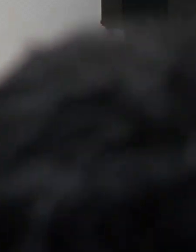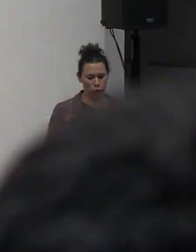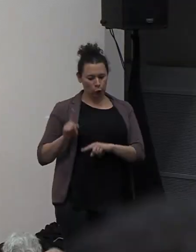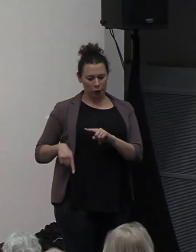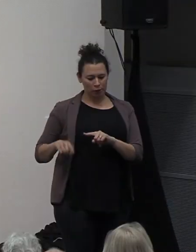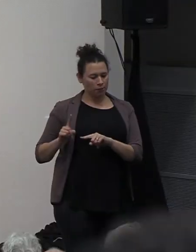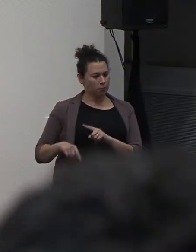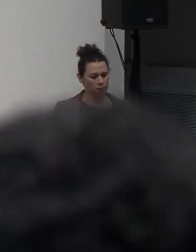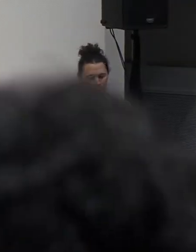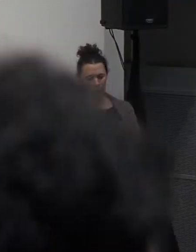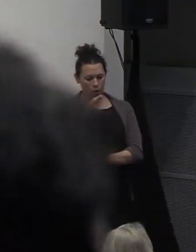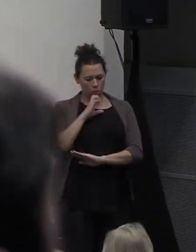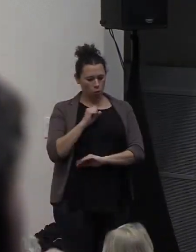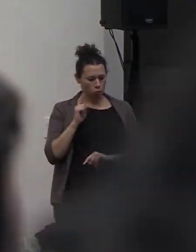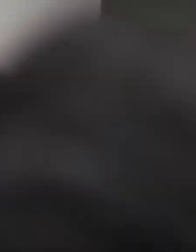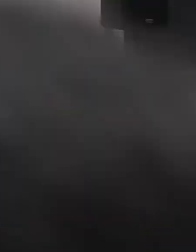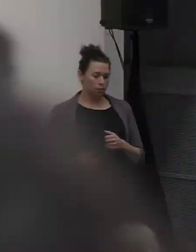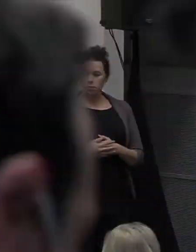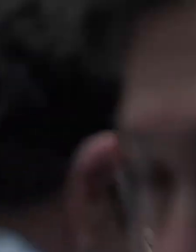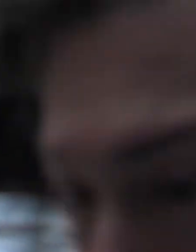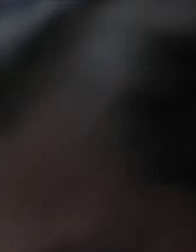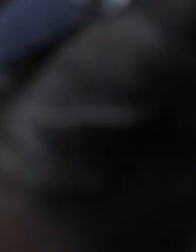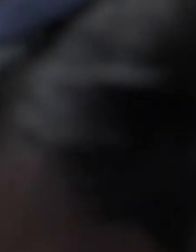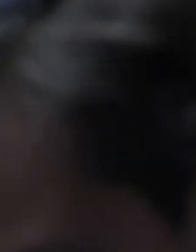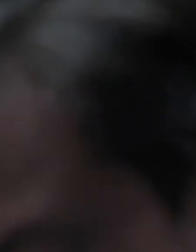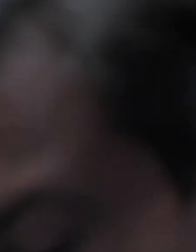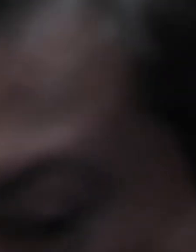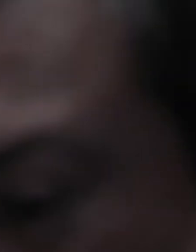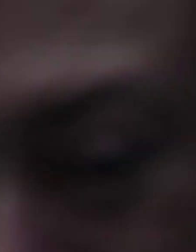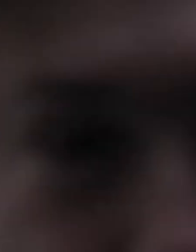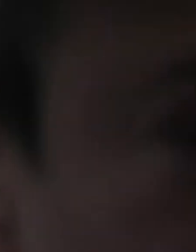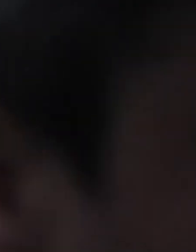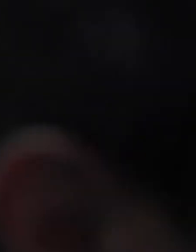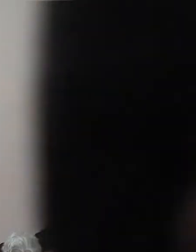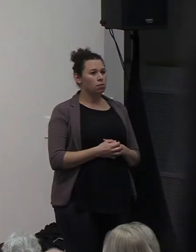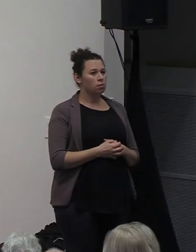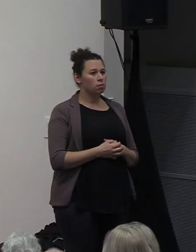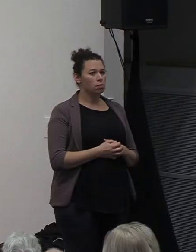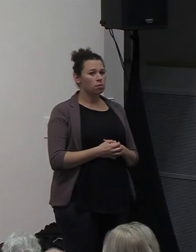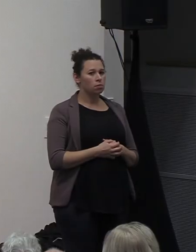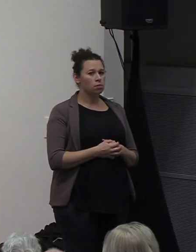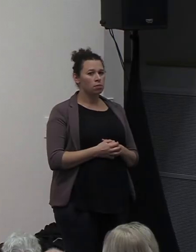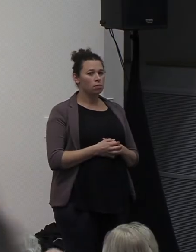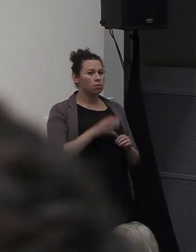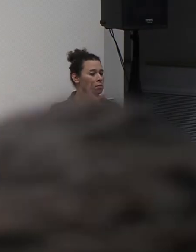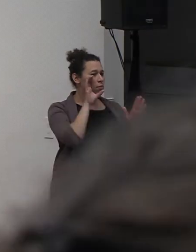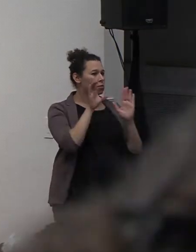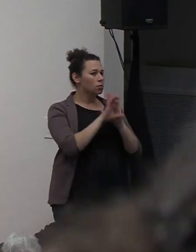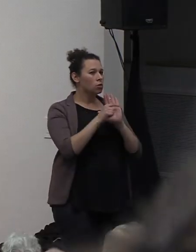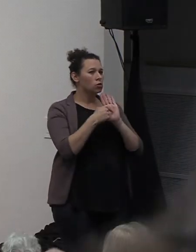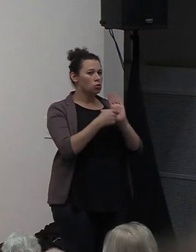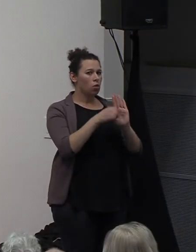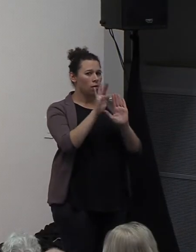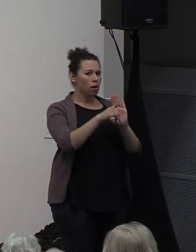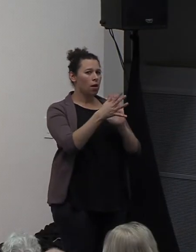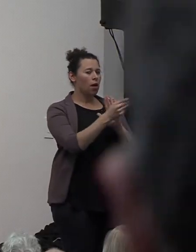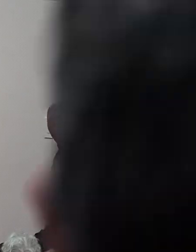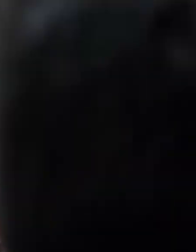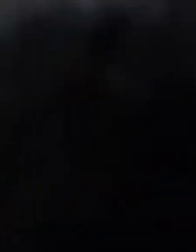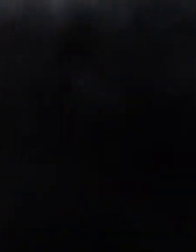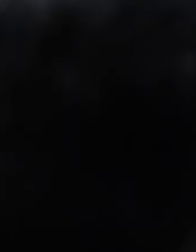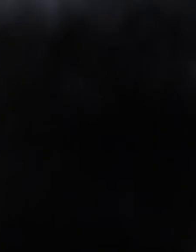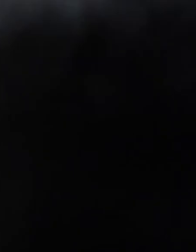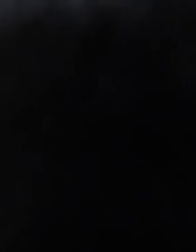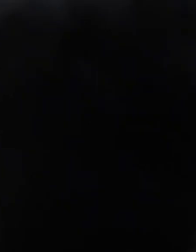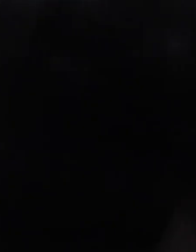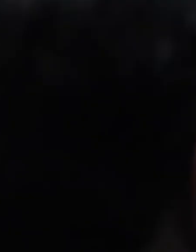the opportunity to grow old. The images show all this and so much more. But in